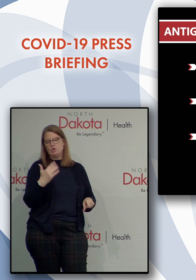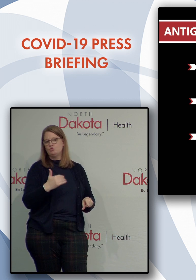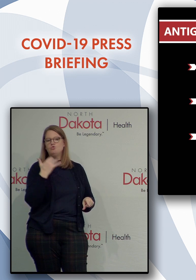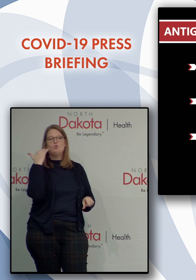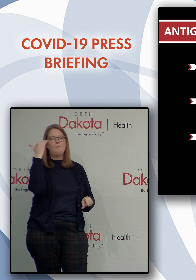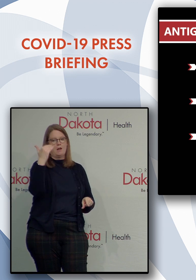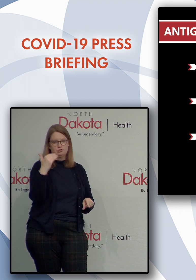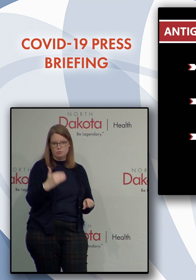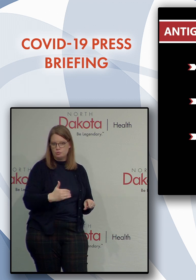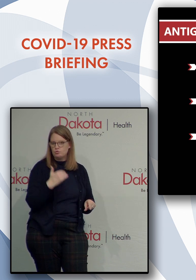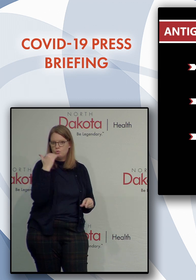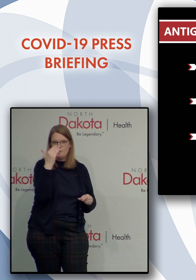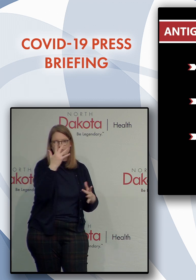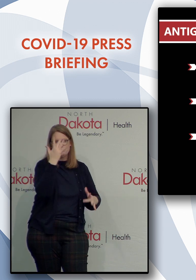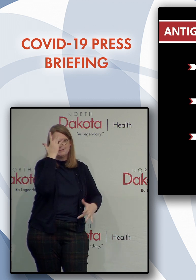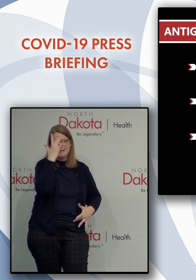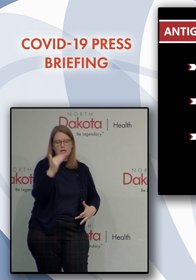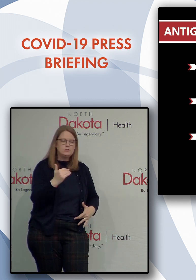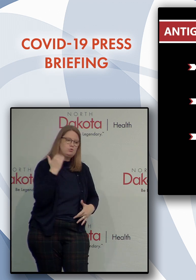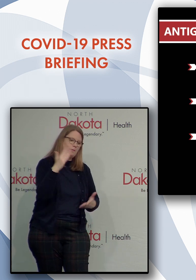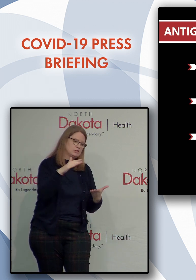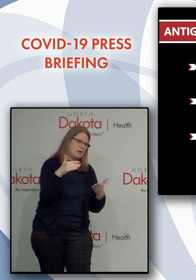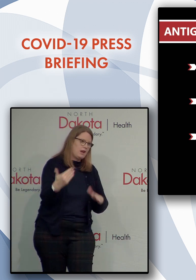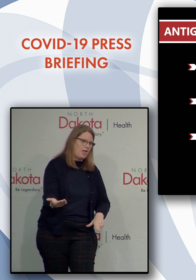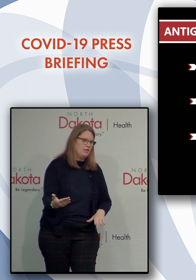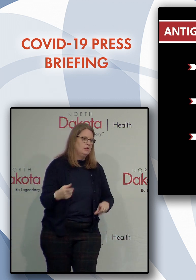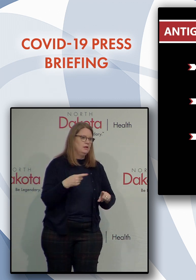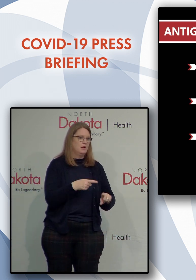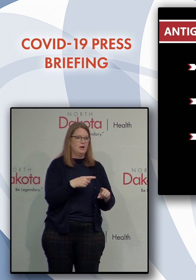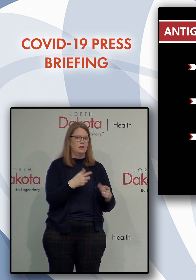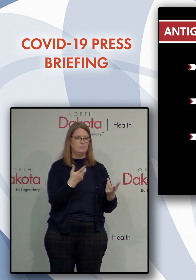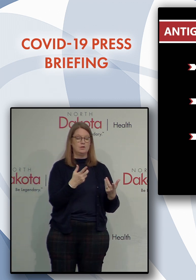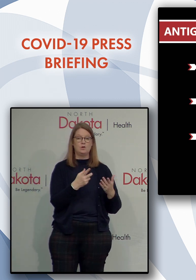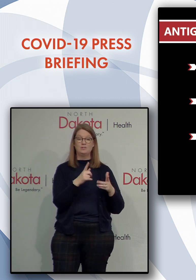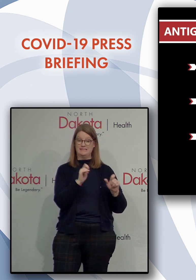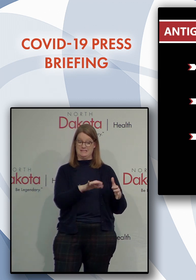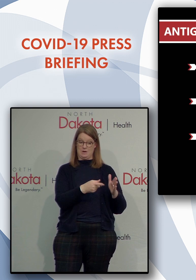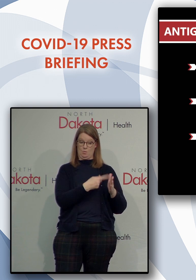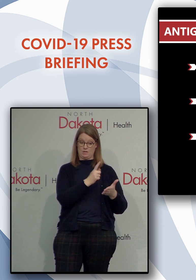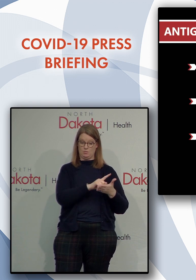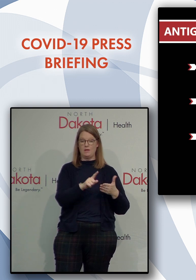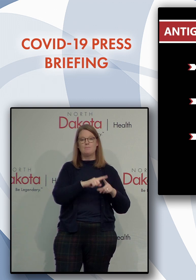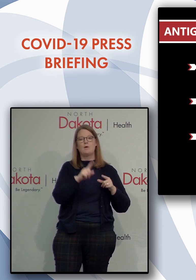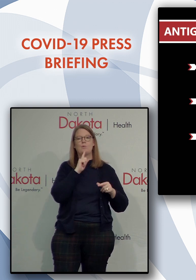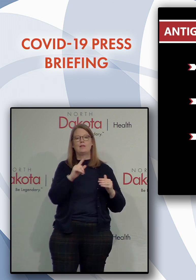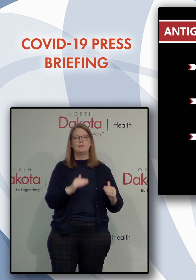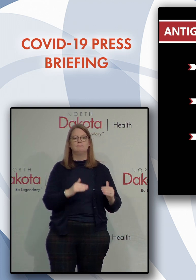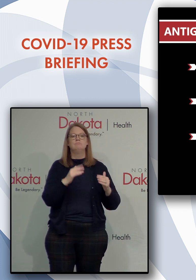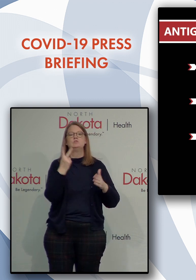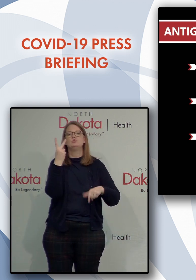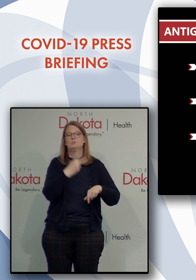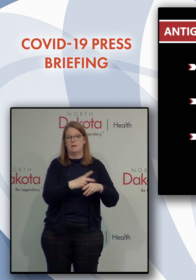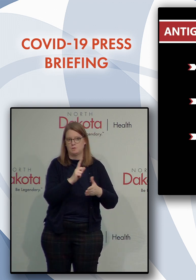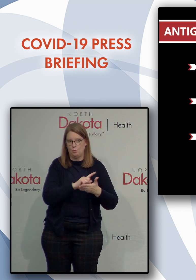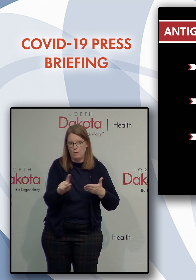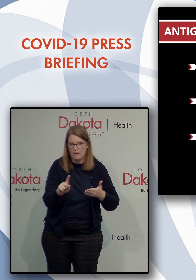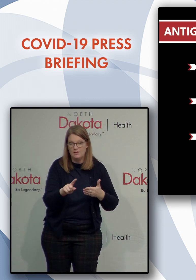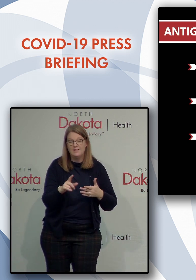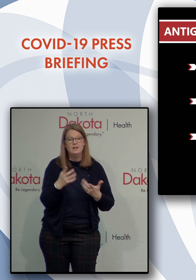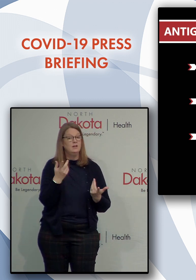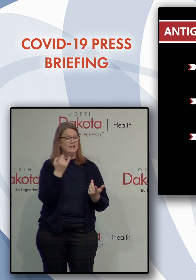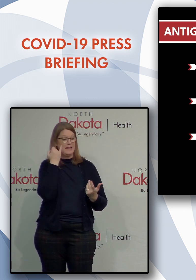much death, and we would like to move from testing once a week to twice a week, particularly if we can do this